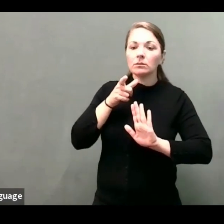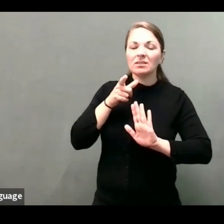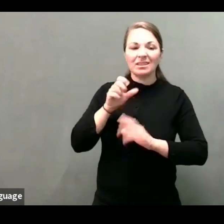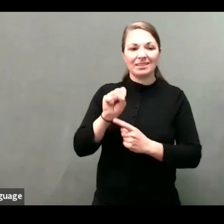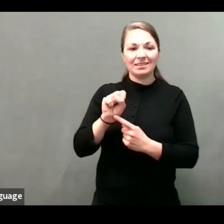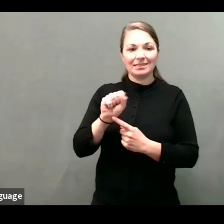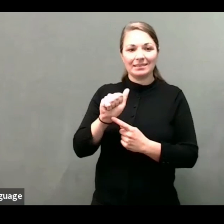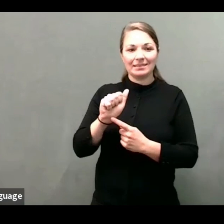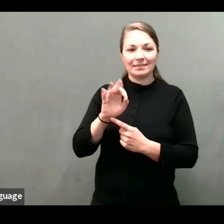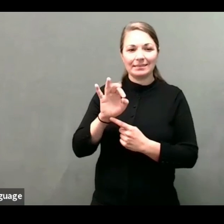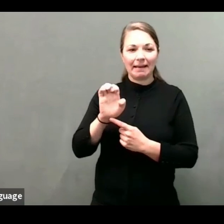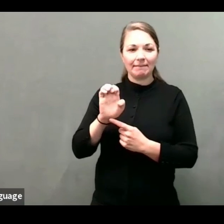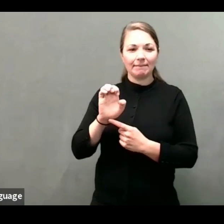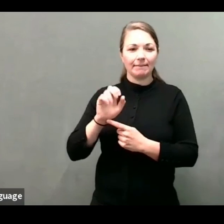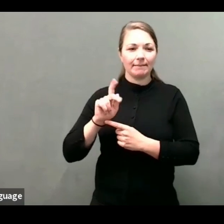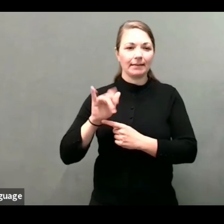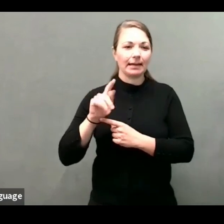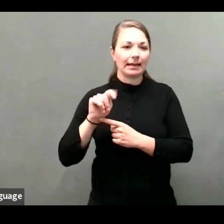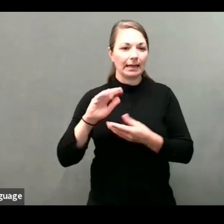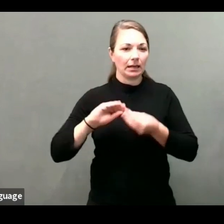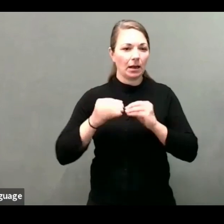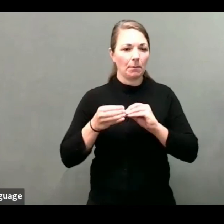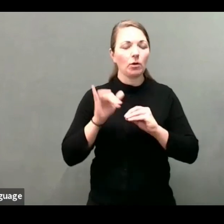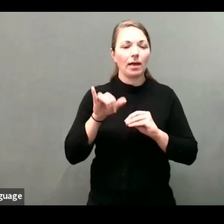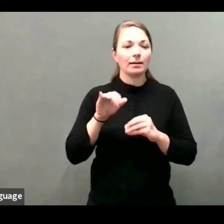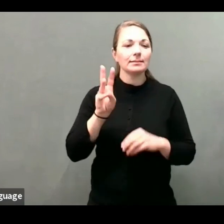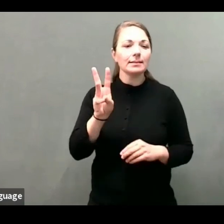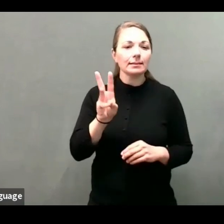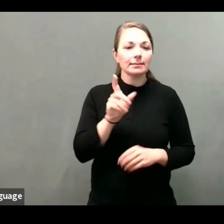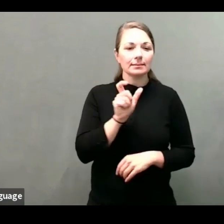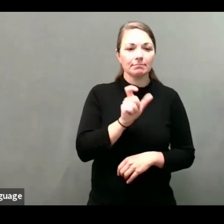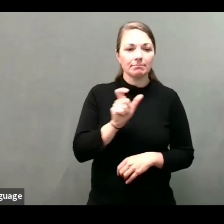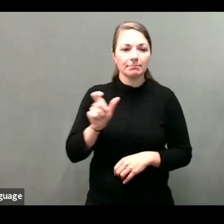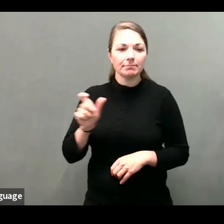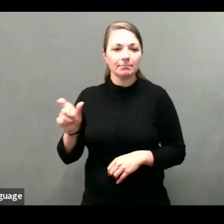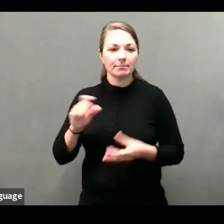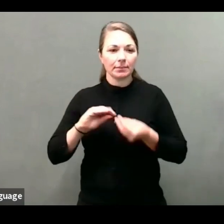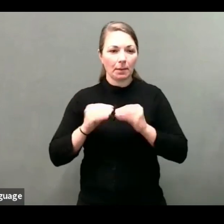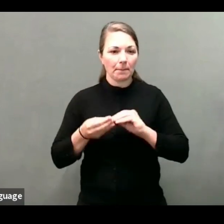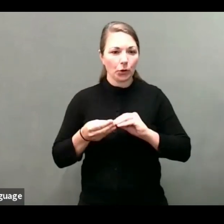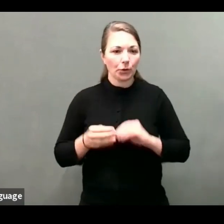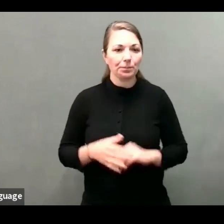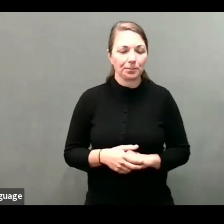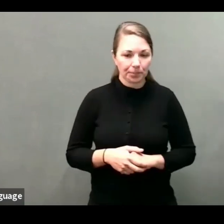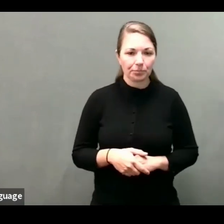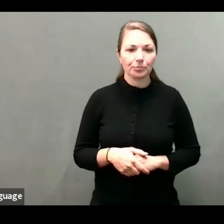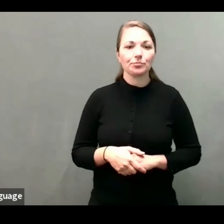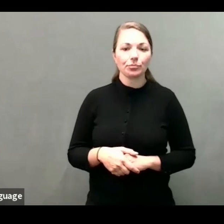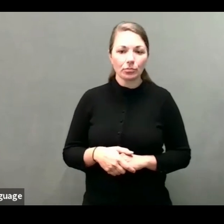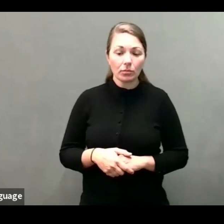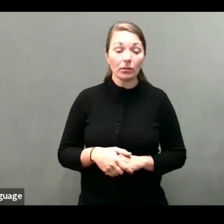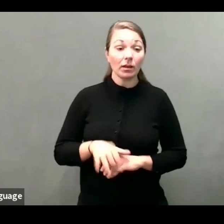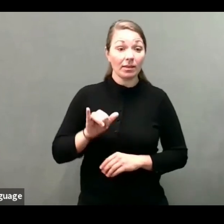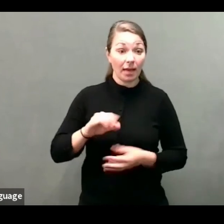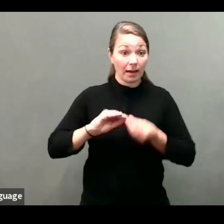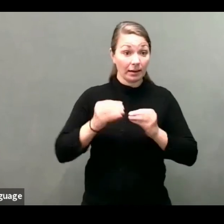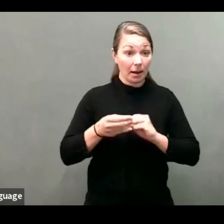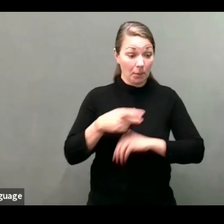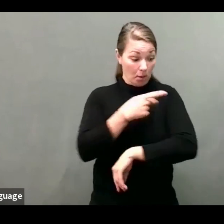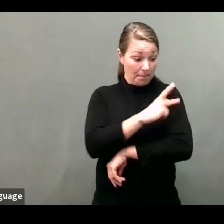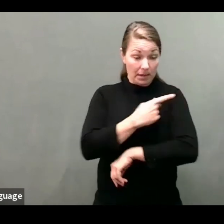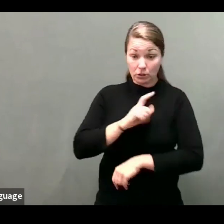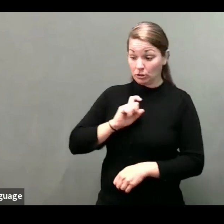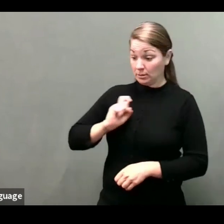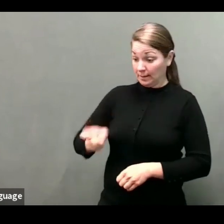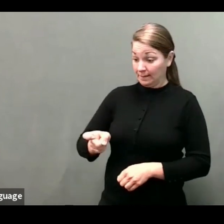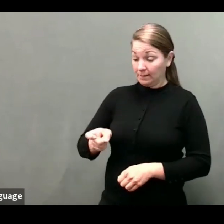kit number, which is a 6-digit number. And then that number is given to the patient. And if they decide they ever want